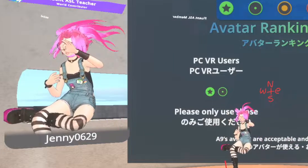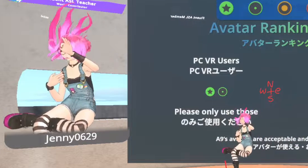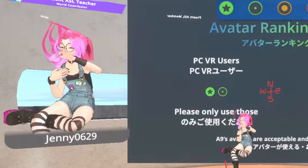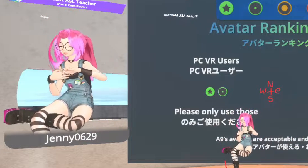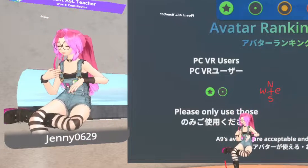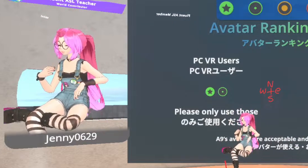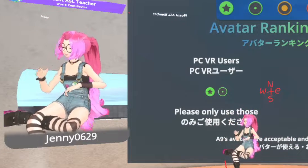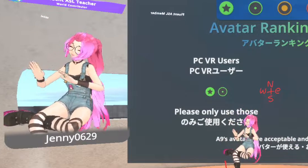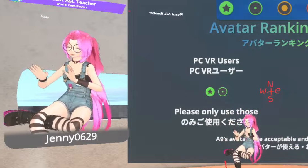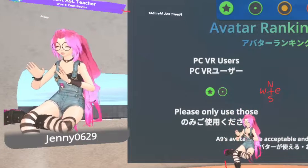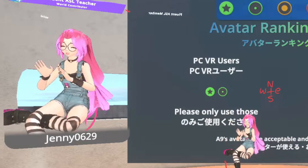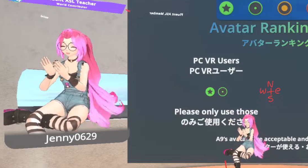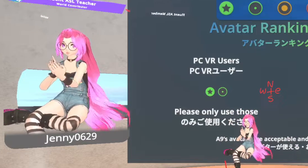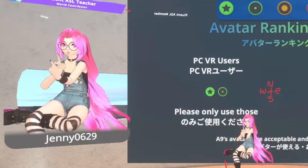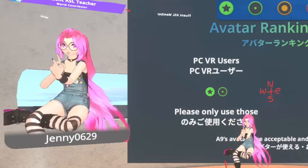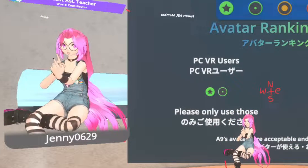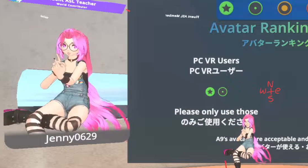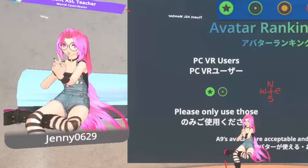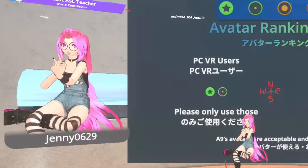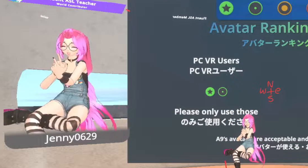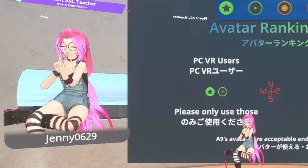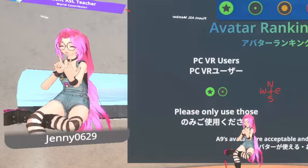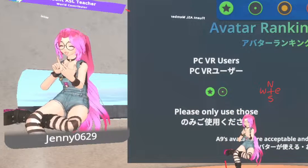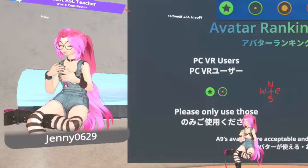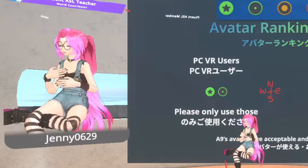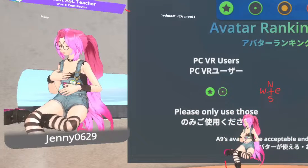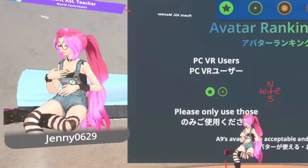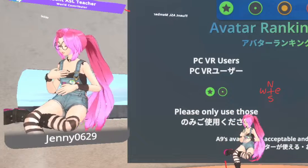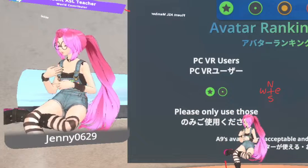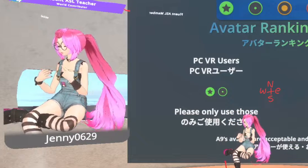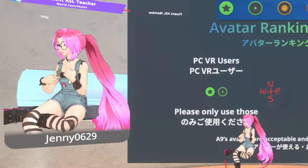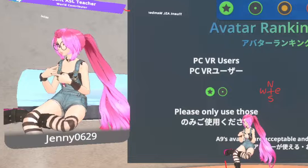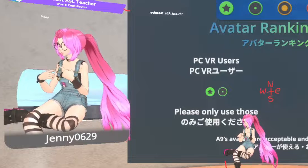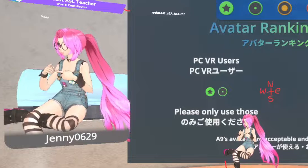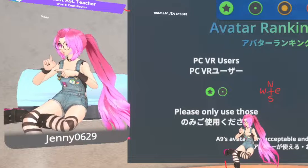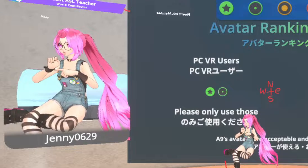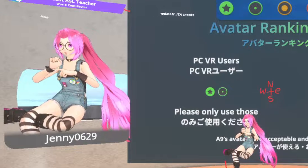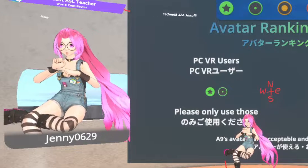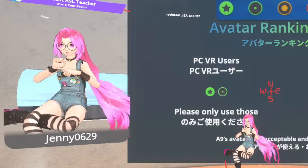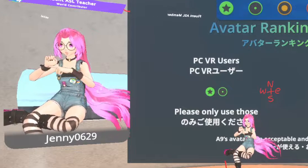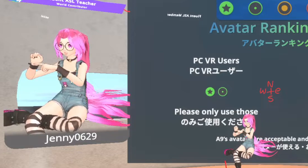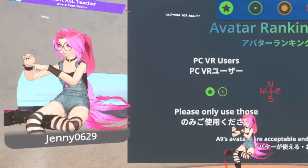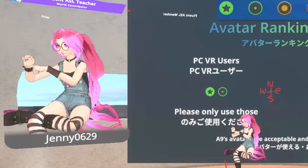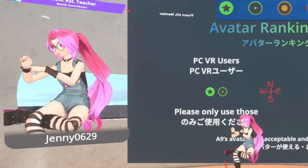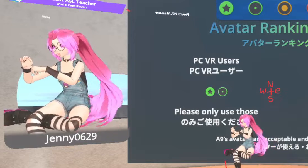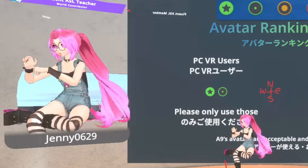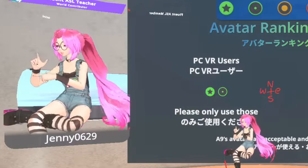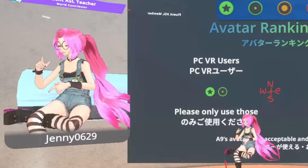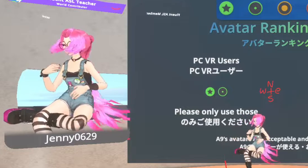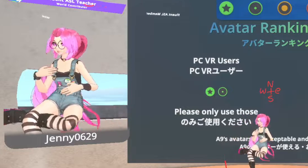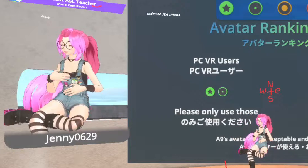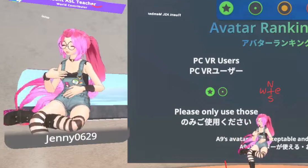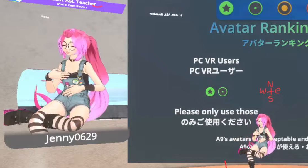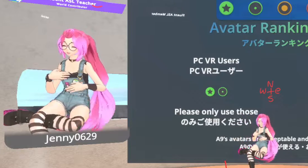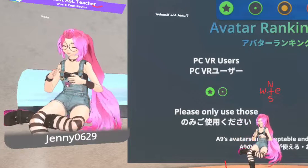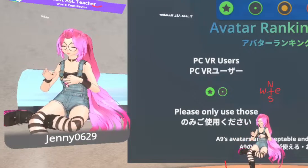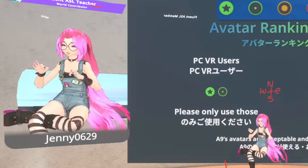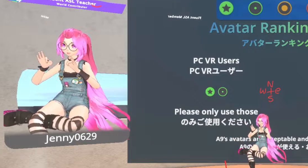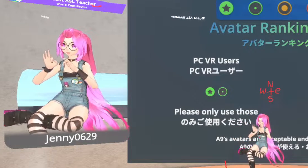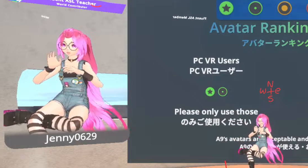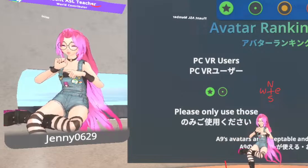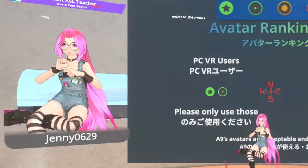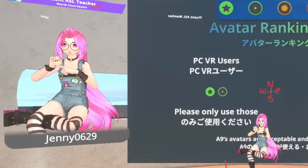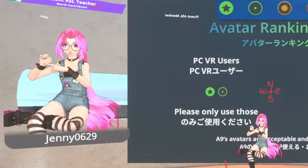though it's technically the person that we're signing to, it's their left, because we're the person signing, we're going to do it to the right. So you're